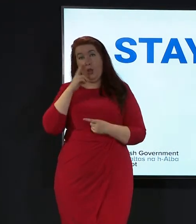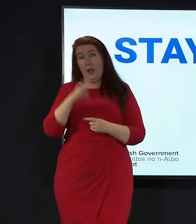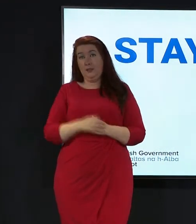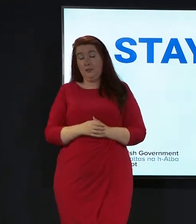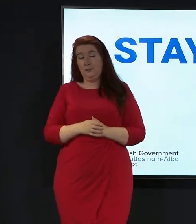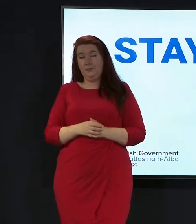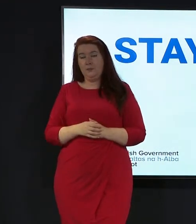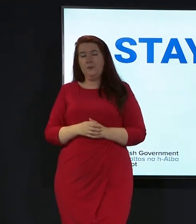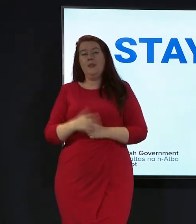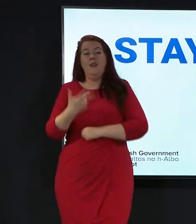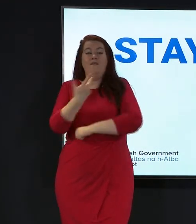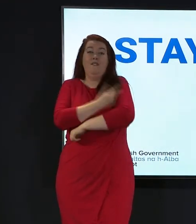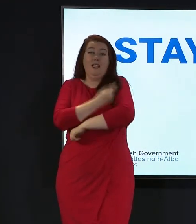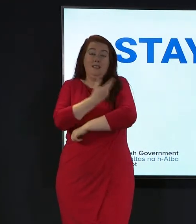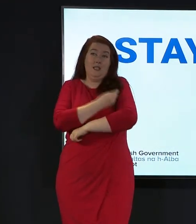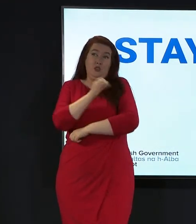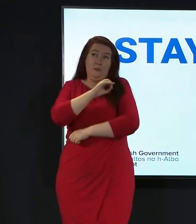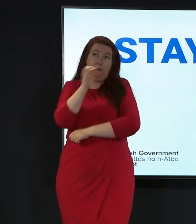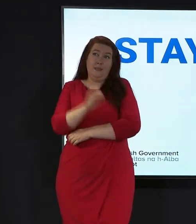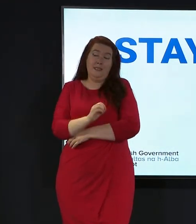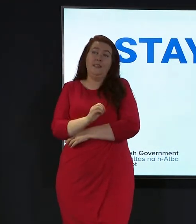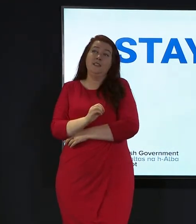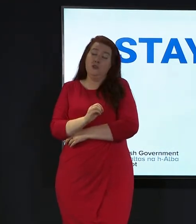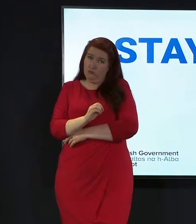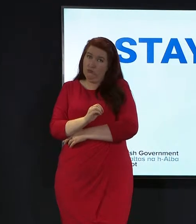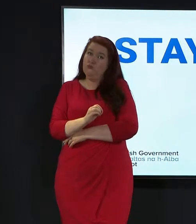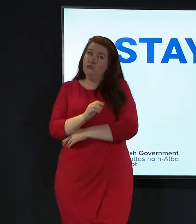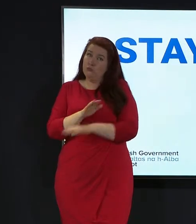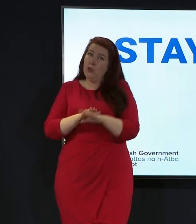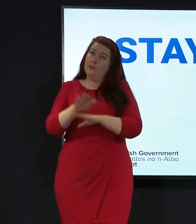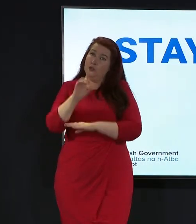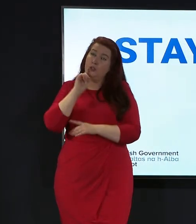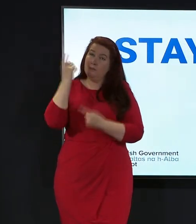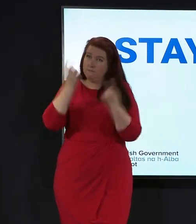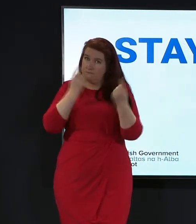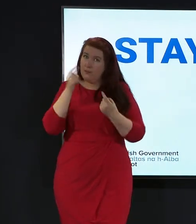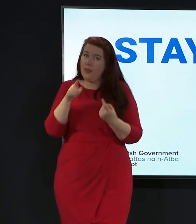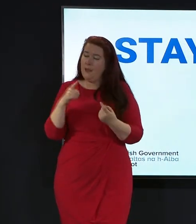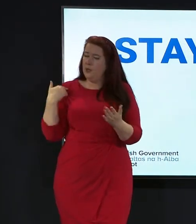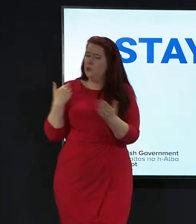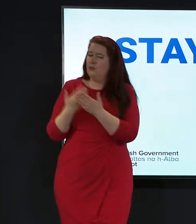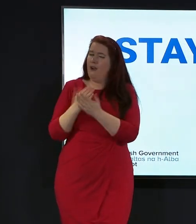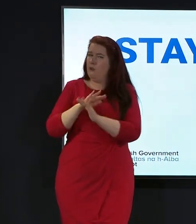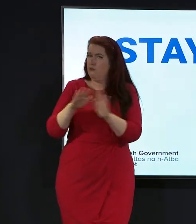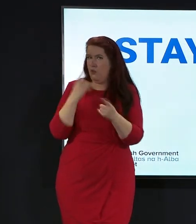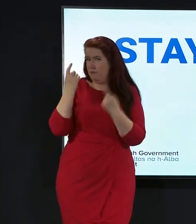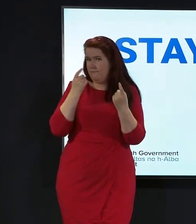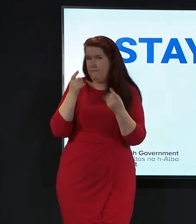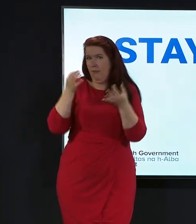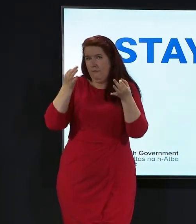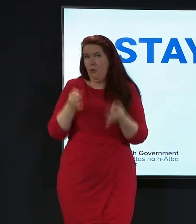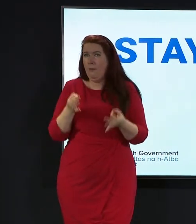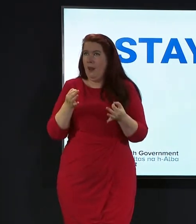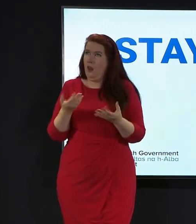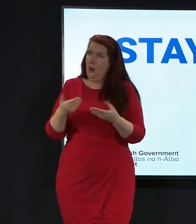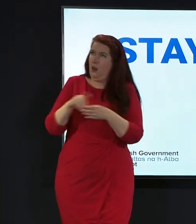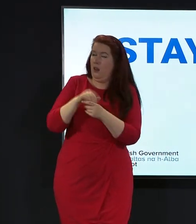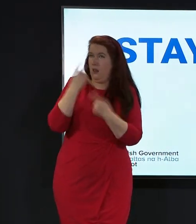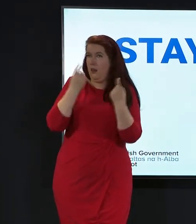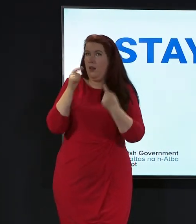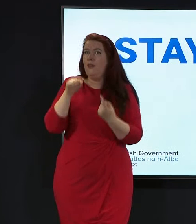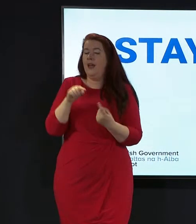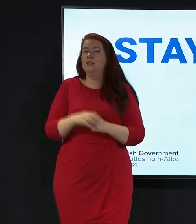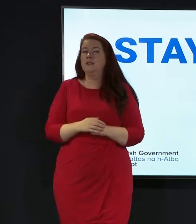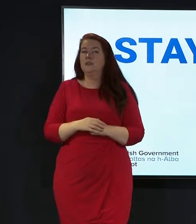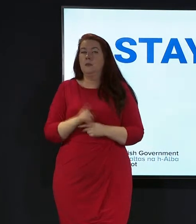Vaccination rates, I think, do become part of considerations around this, although they haven't been formal parts of the consideration so far.